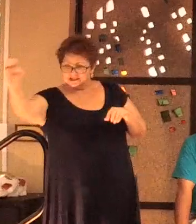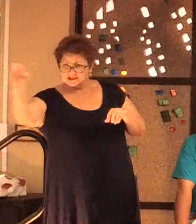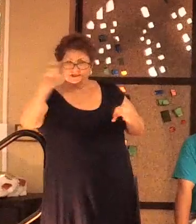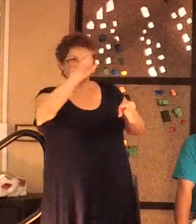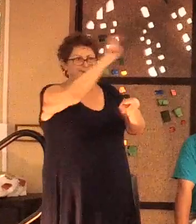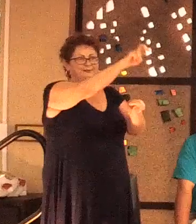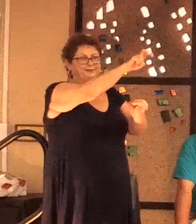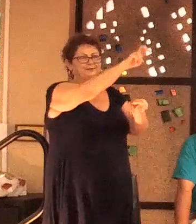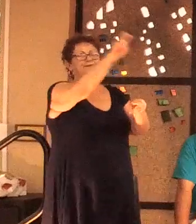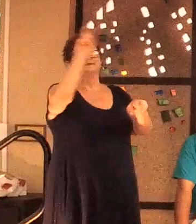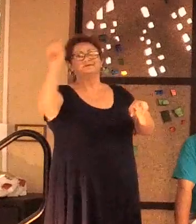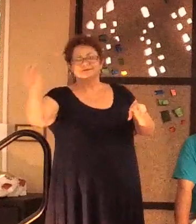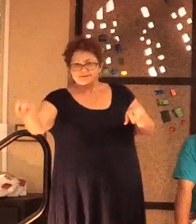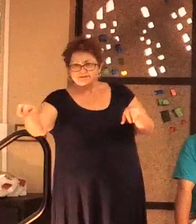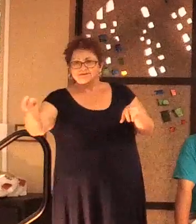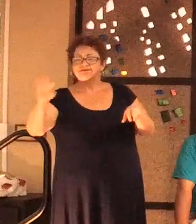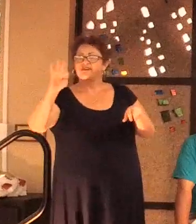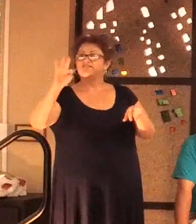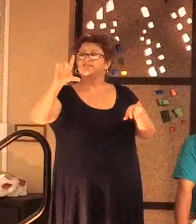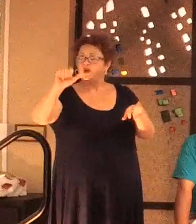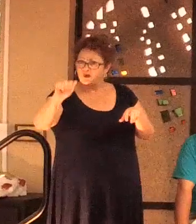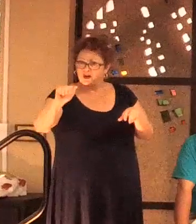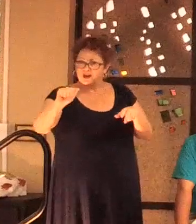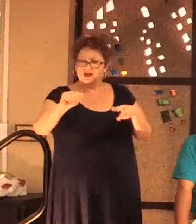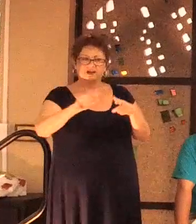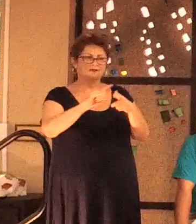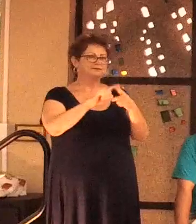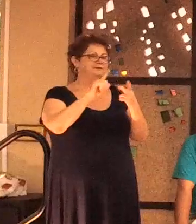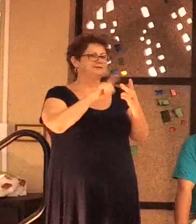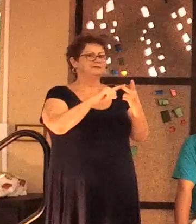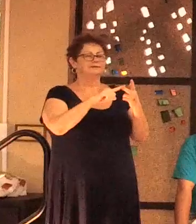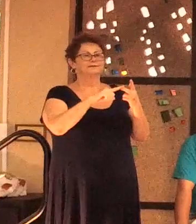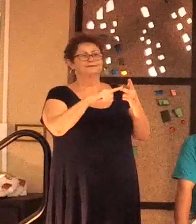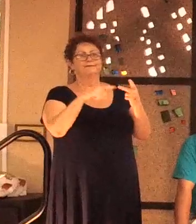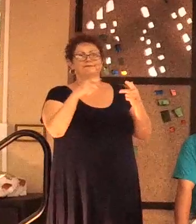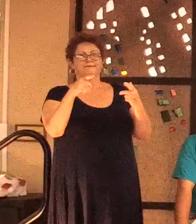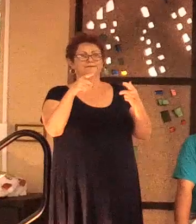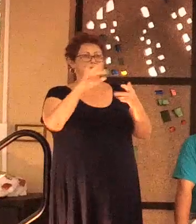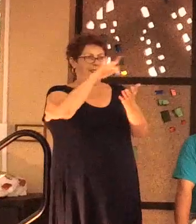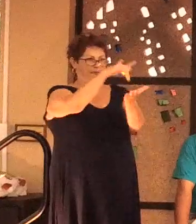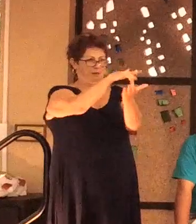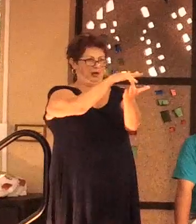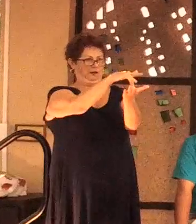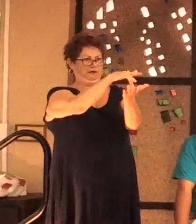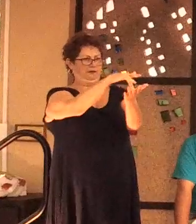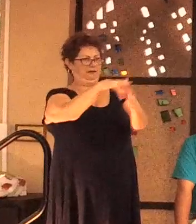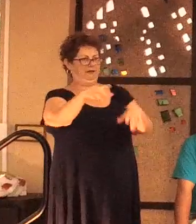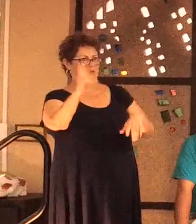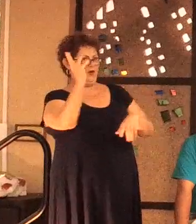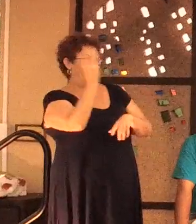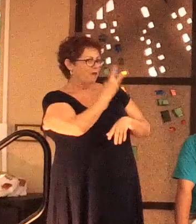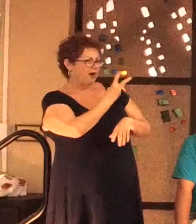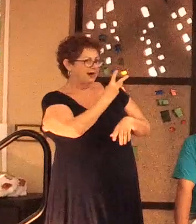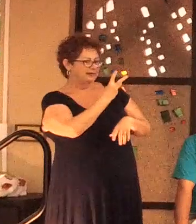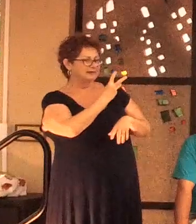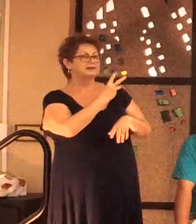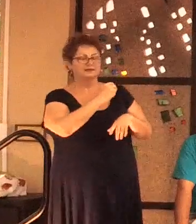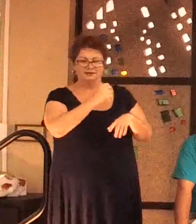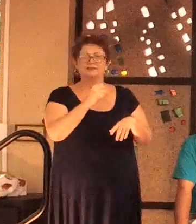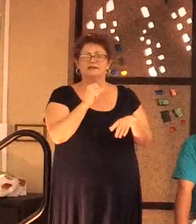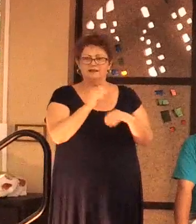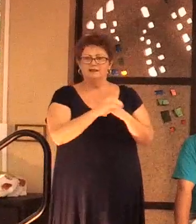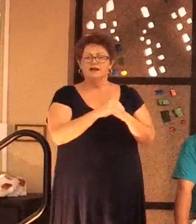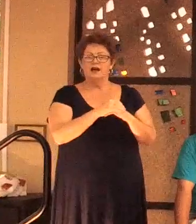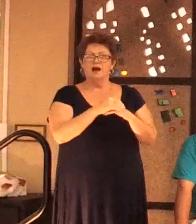As Jay mentioned, there's CODA conferences. They have them in the East, in Florida, in the middle of the United